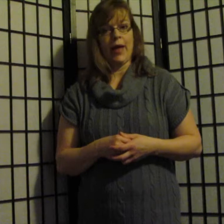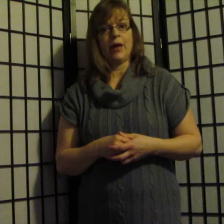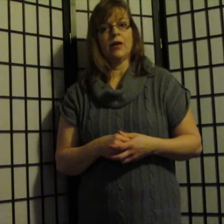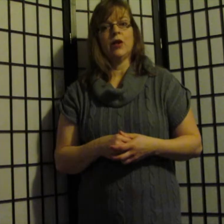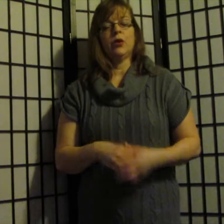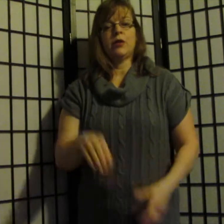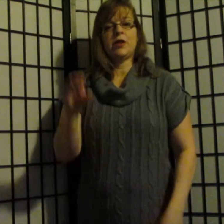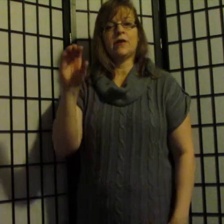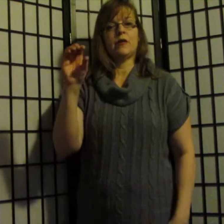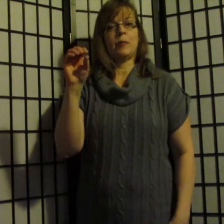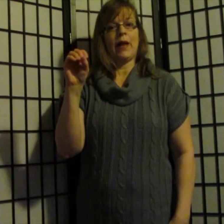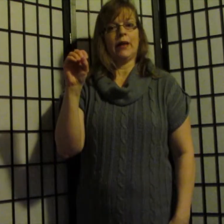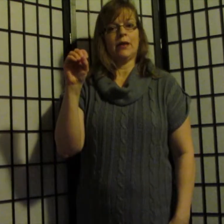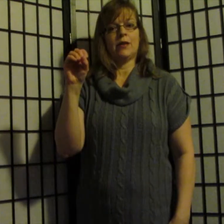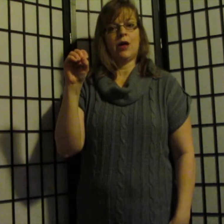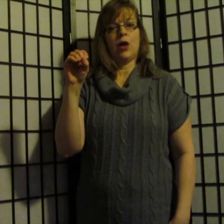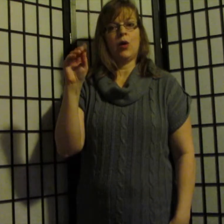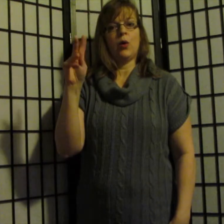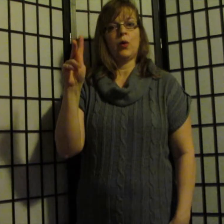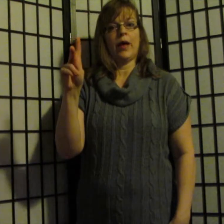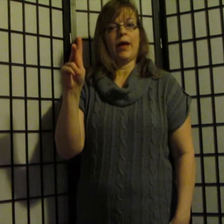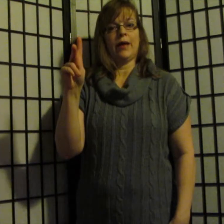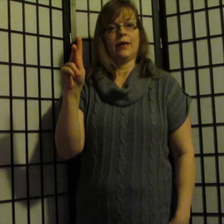okay, we just spell it. Okay.